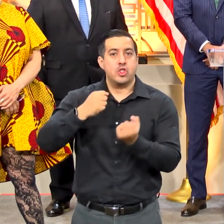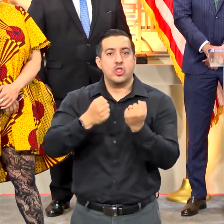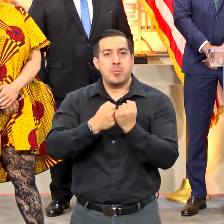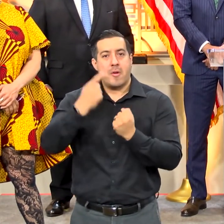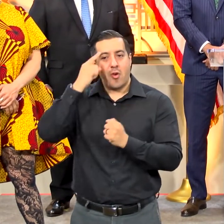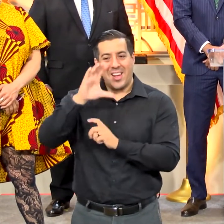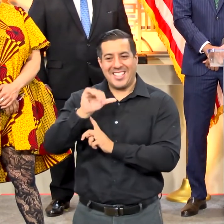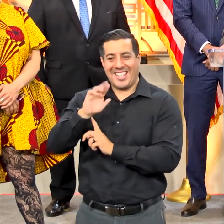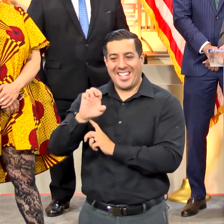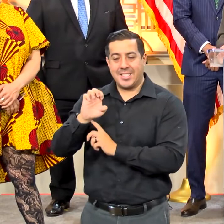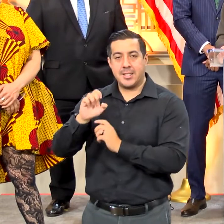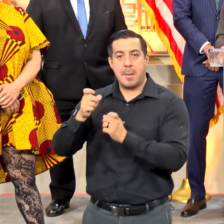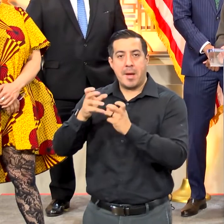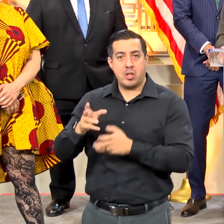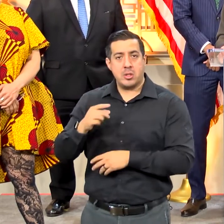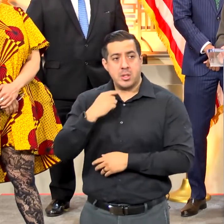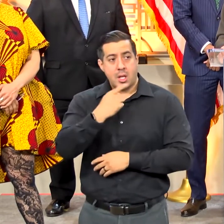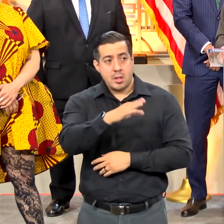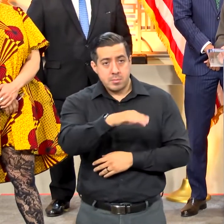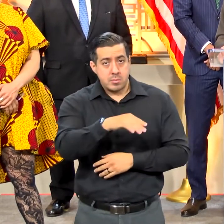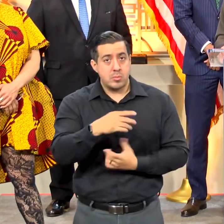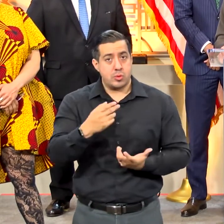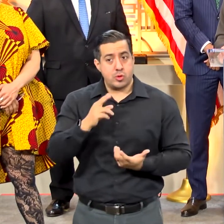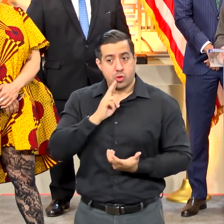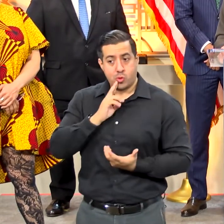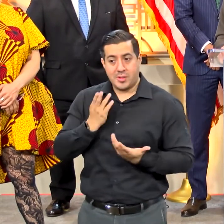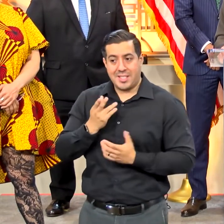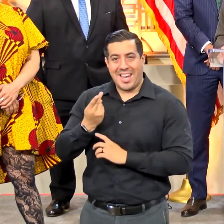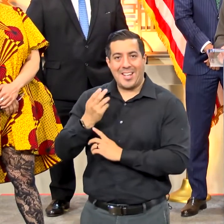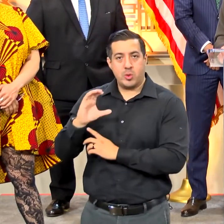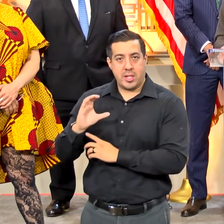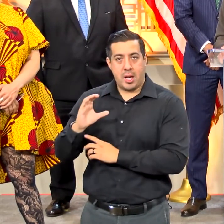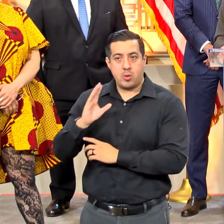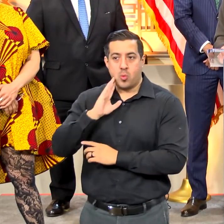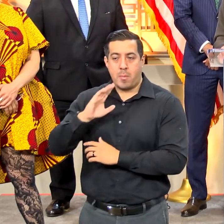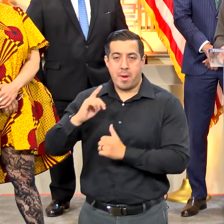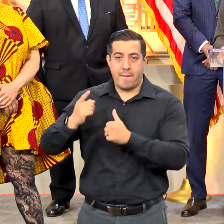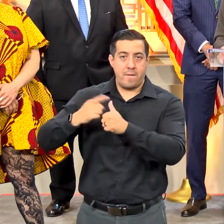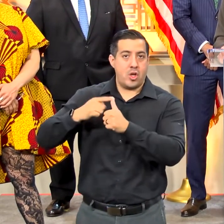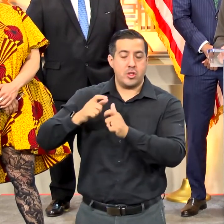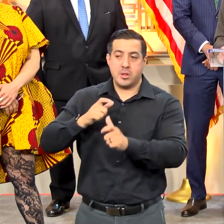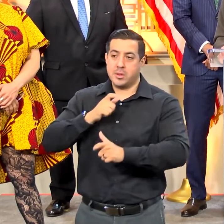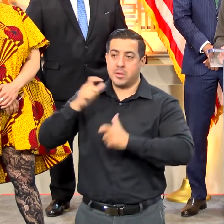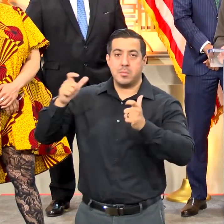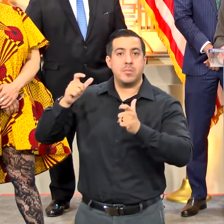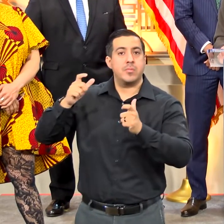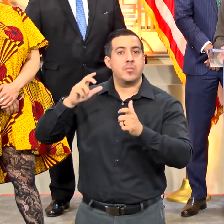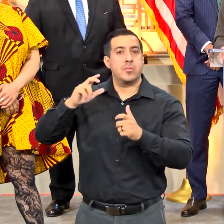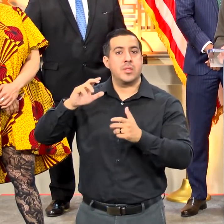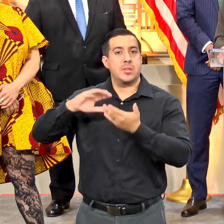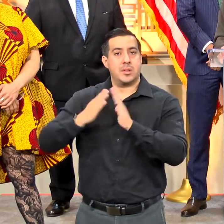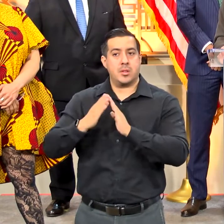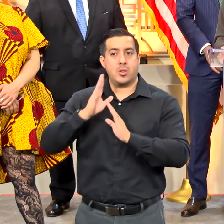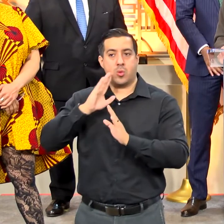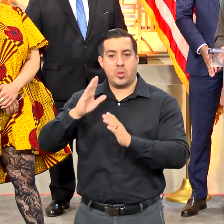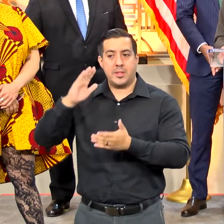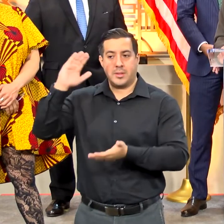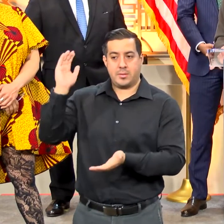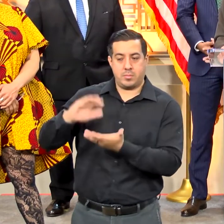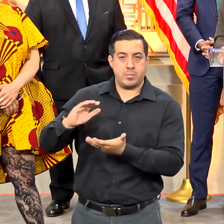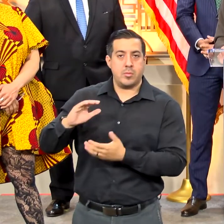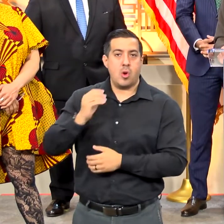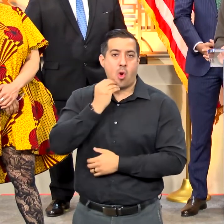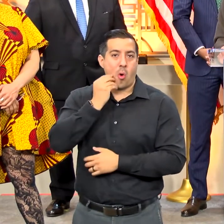case managers. Tell them that Houston and Harris County can be the first major metropolitan area to end chronic